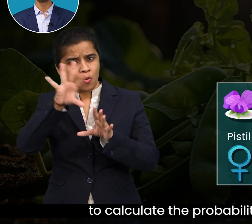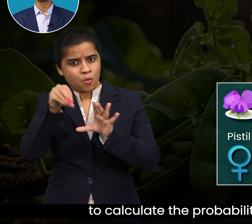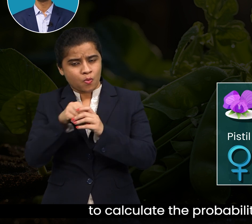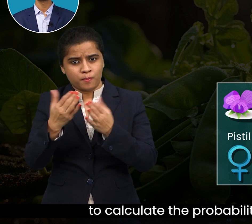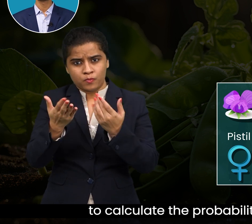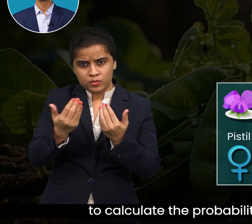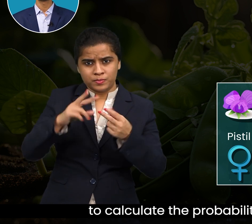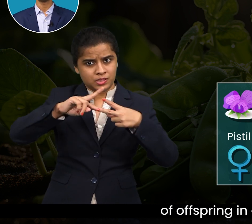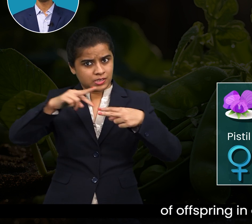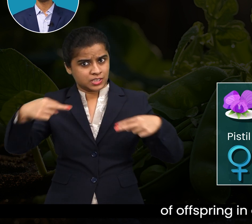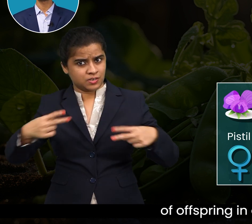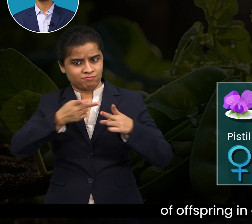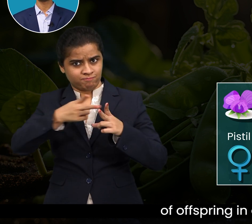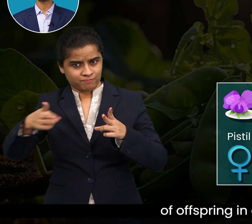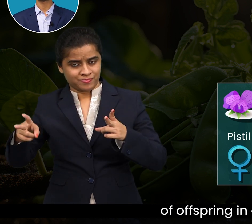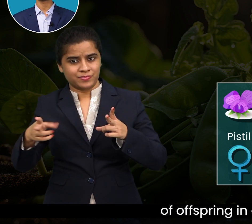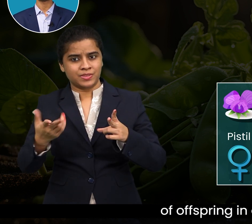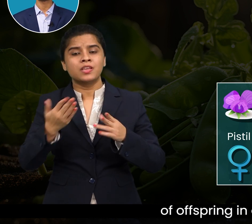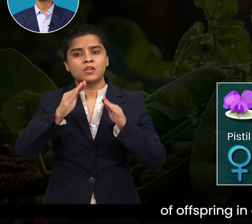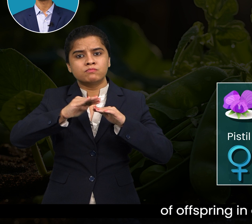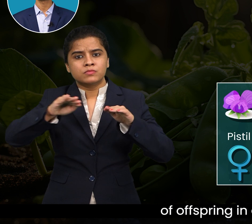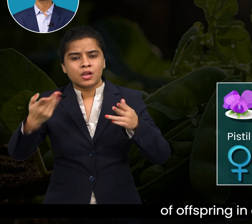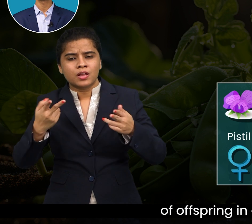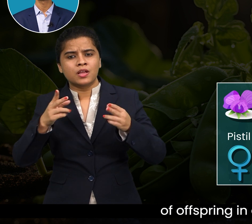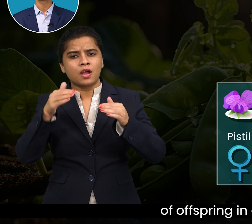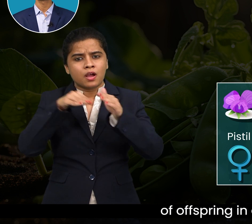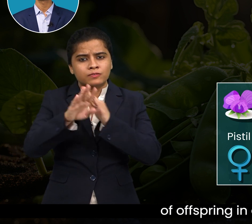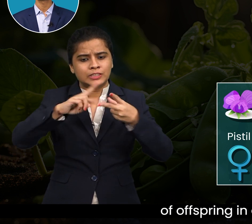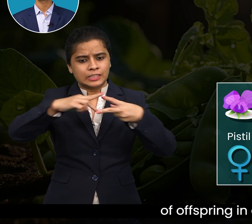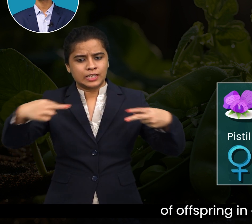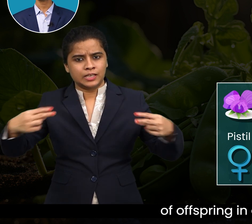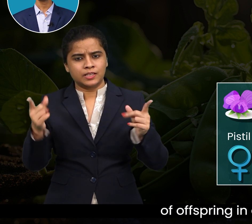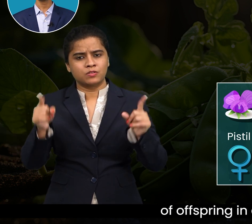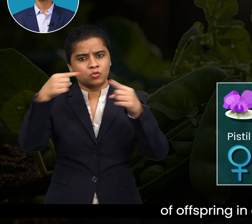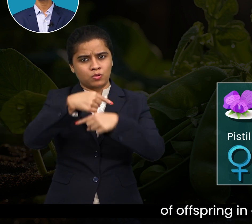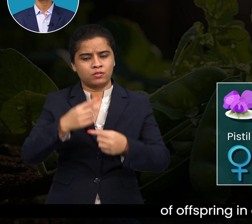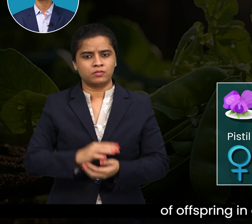genotypes of offspring in a genetic cross.